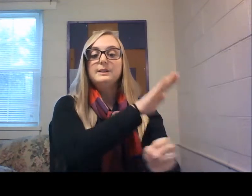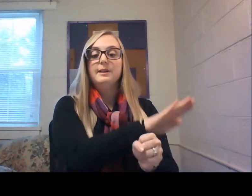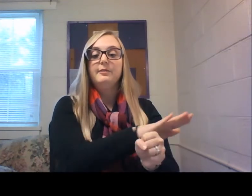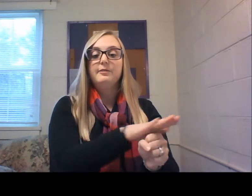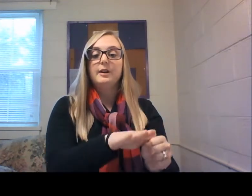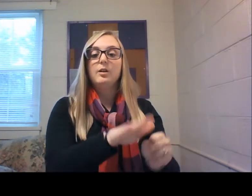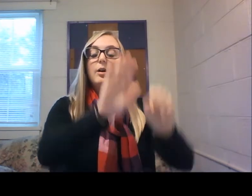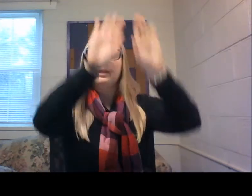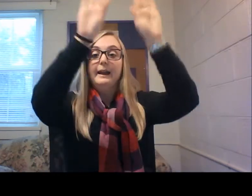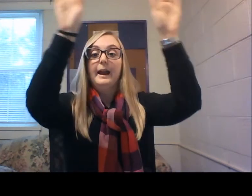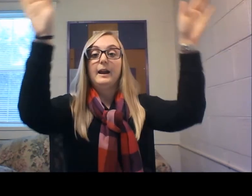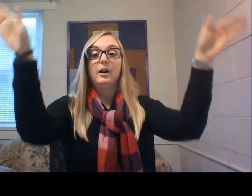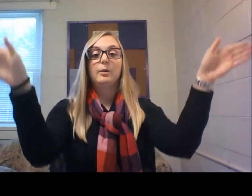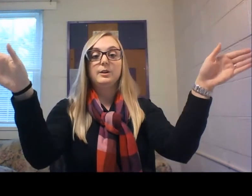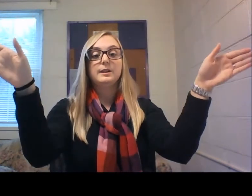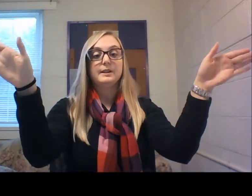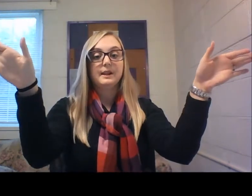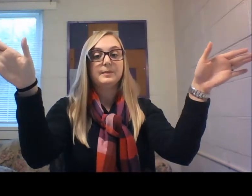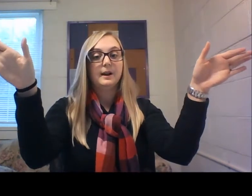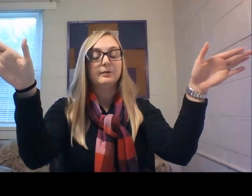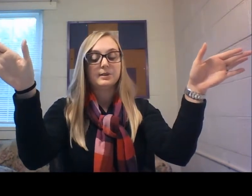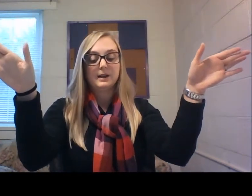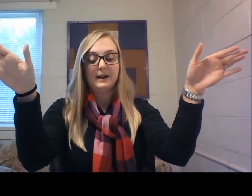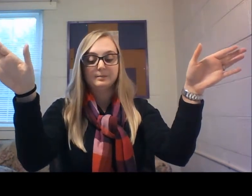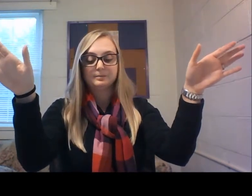to fill the air, we're using the same sign for sky.